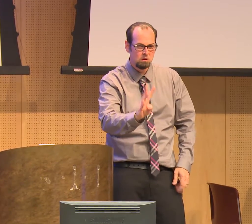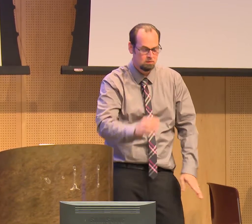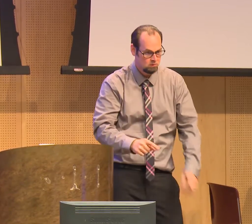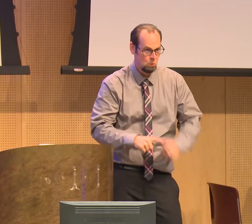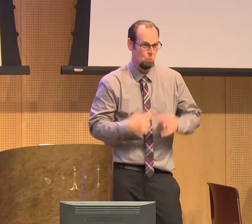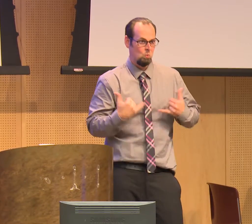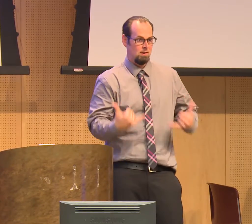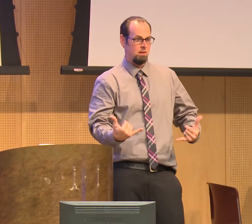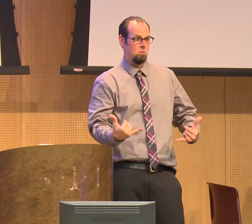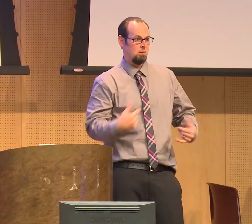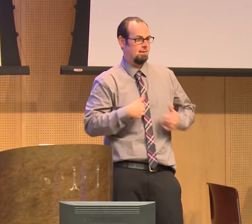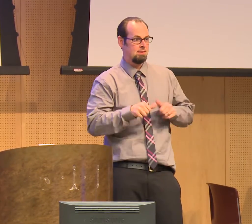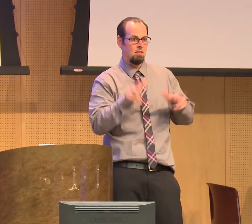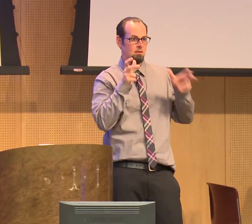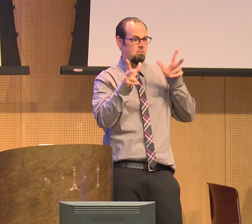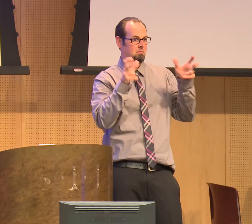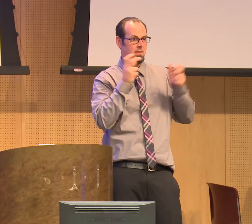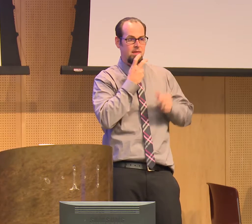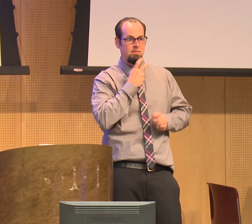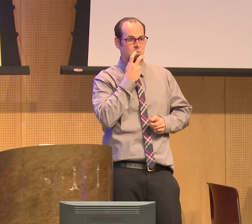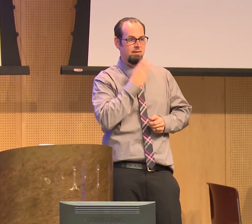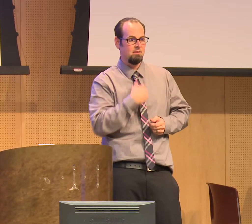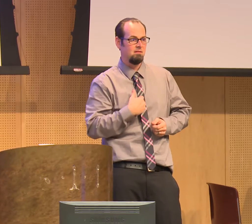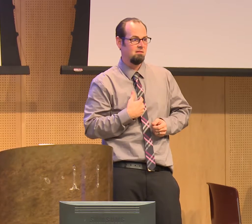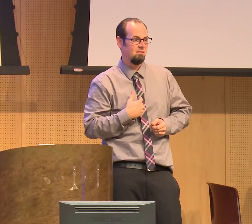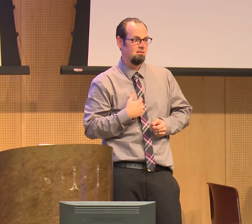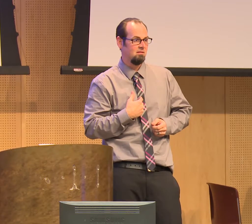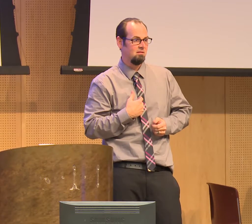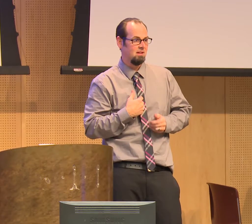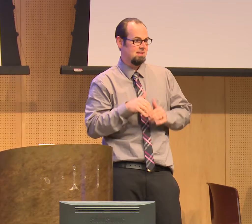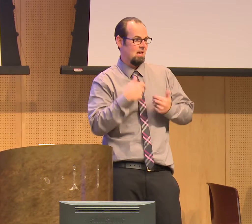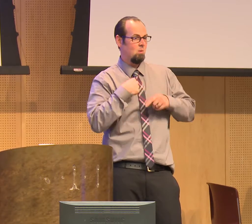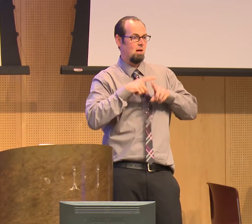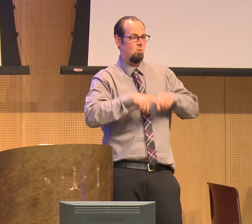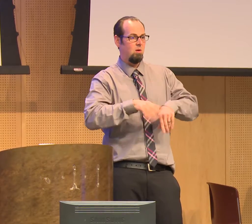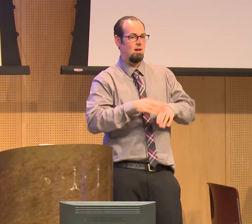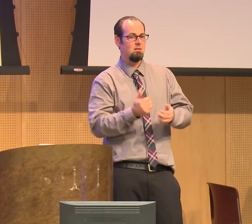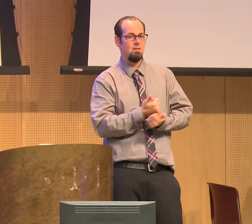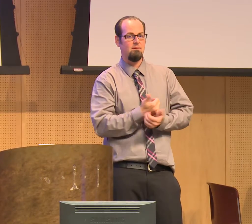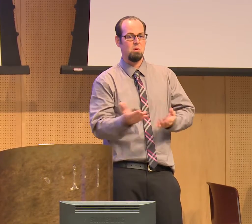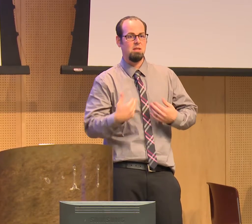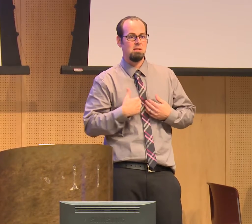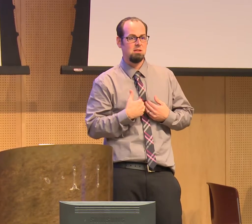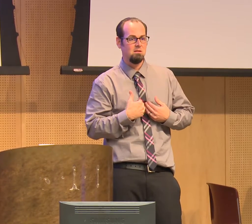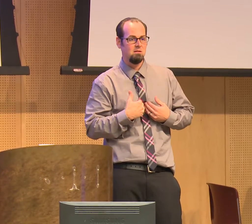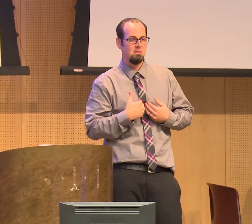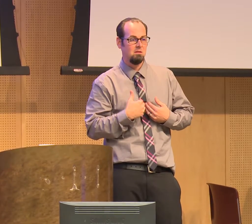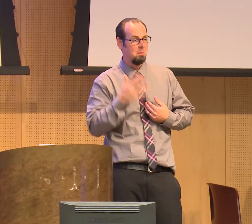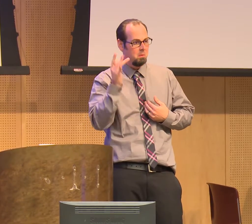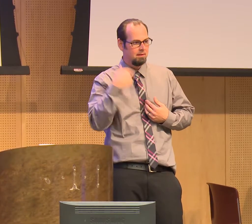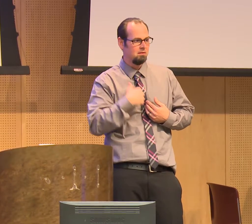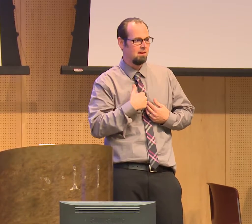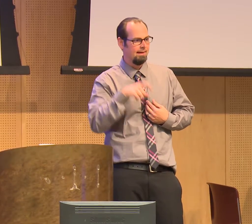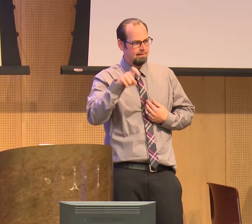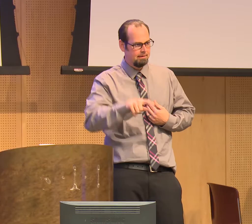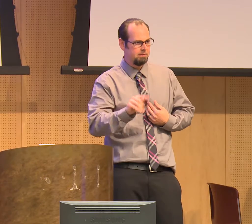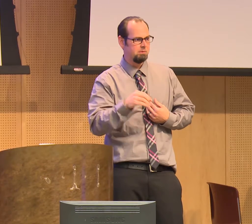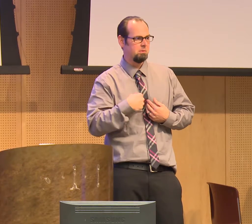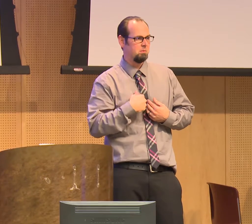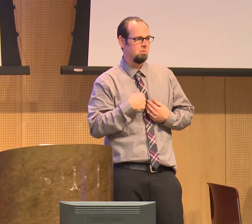age of 4, so I would speech read everyone. That's how I depended on communication. That's what I needed to